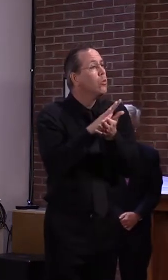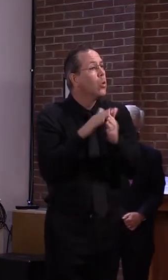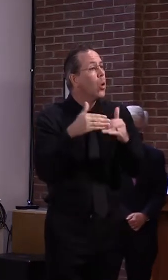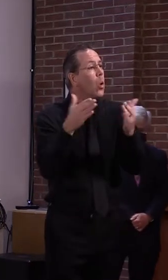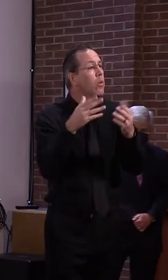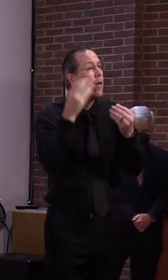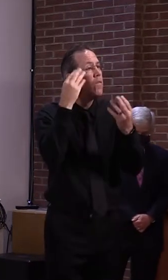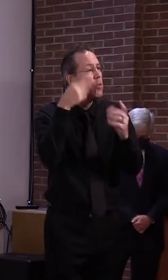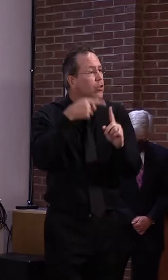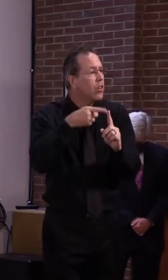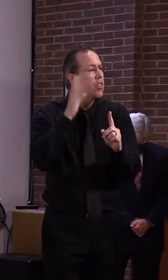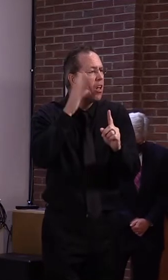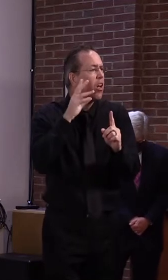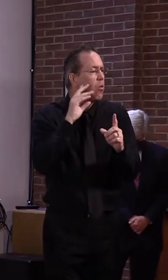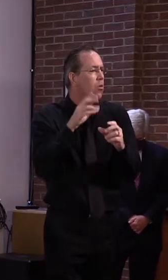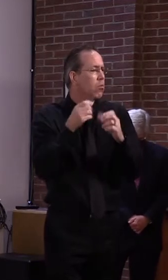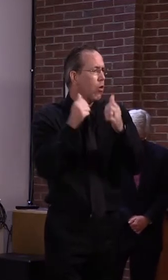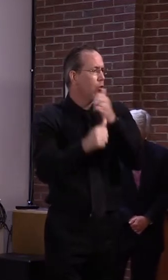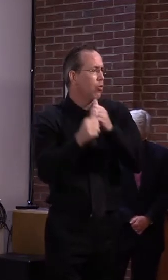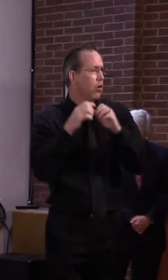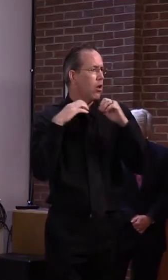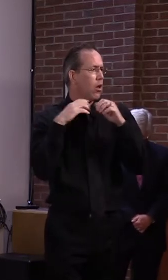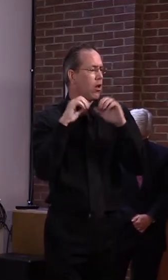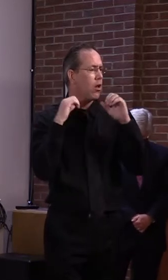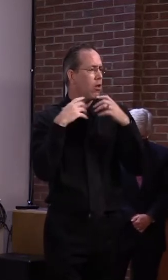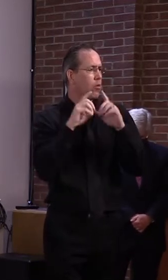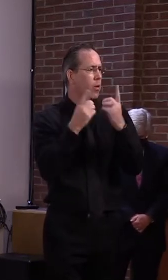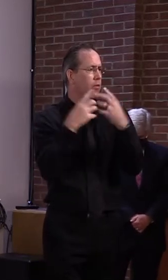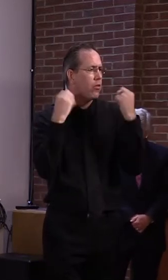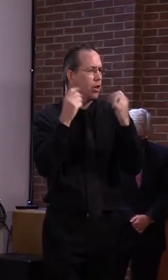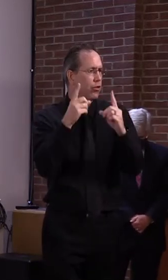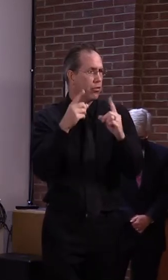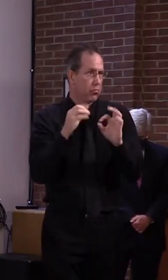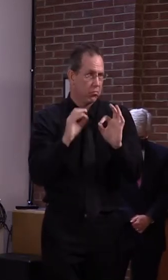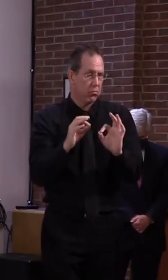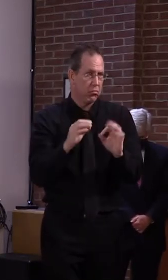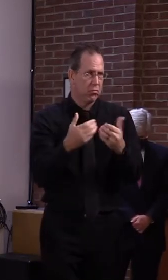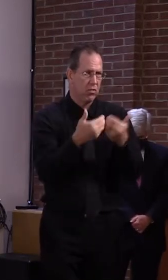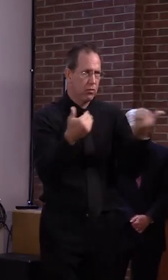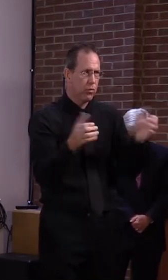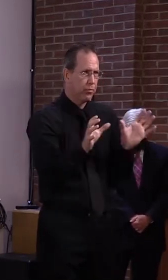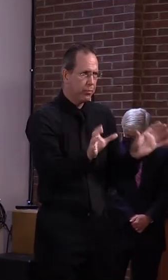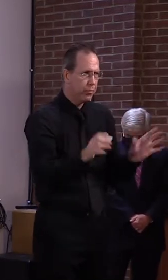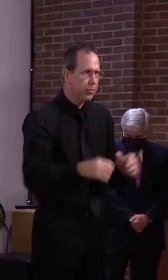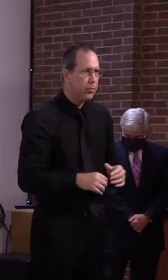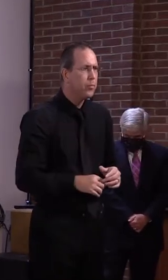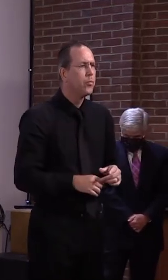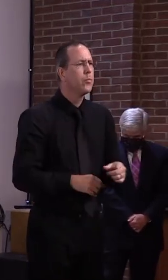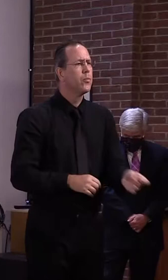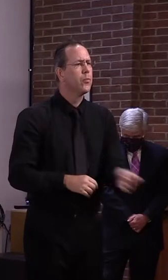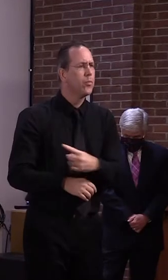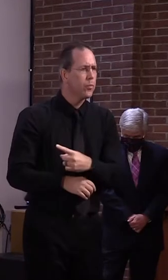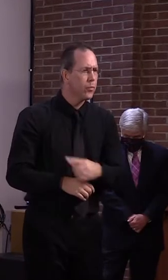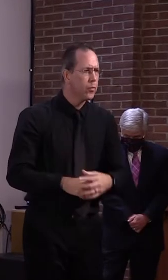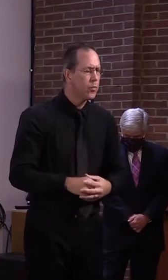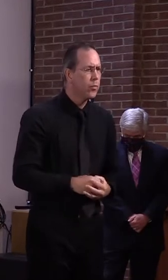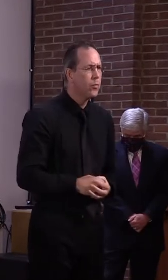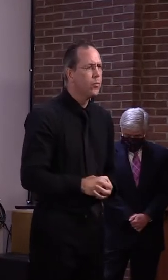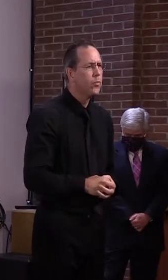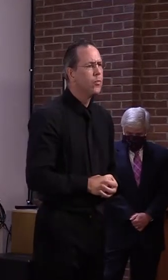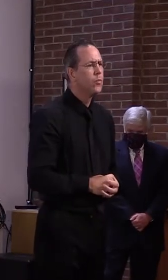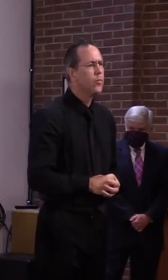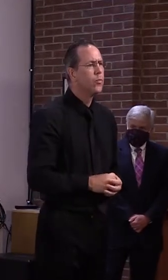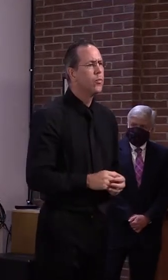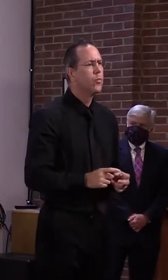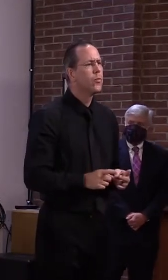collections. Sounds good. And my second question, as schools reopen in step two, students will be eating